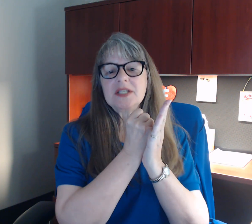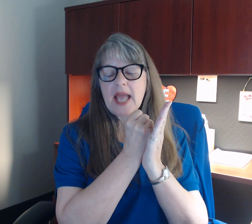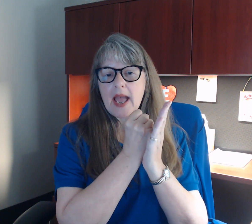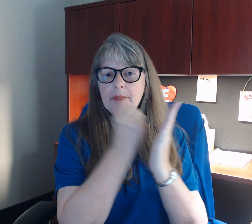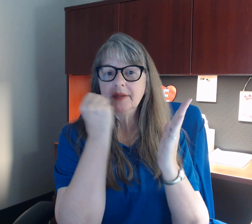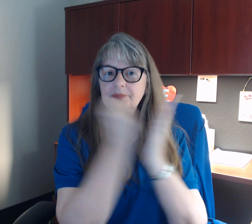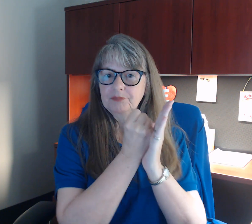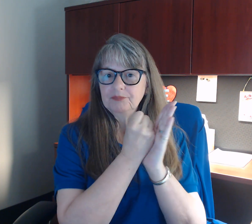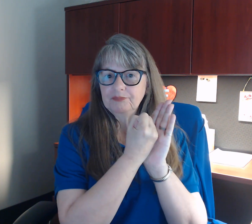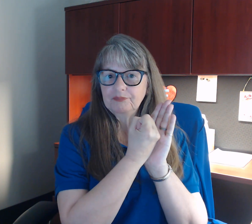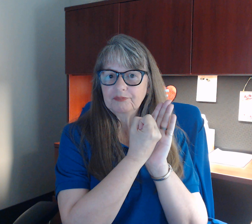stab.